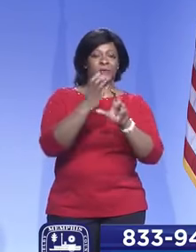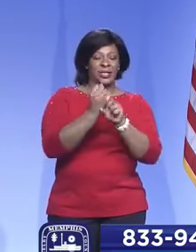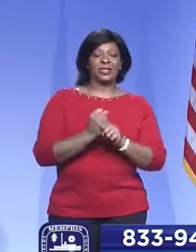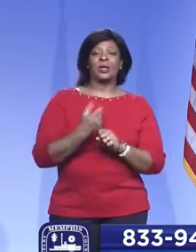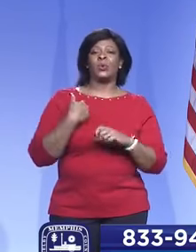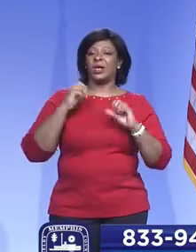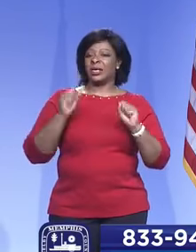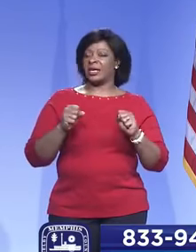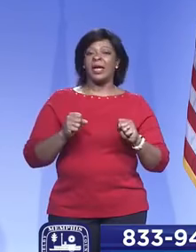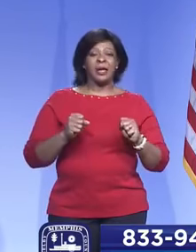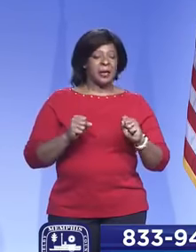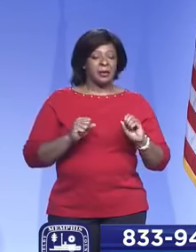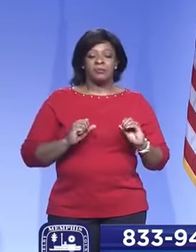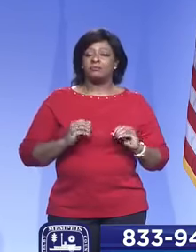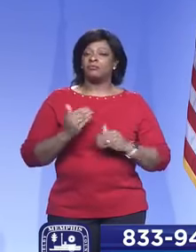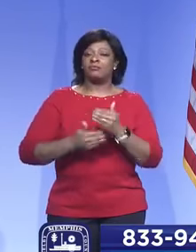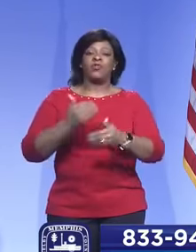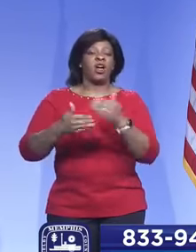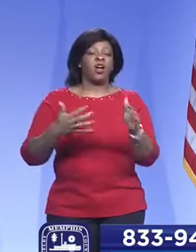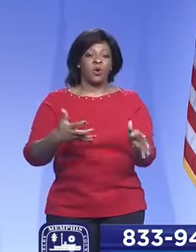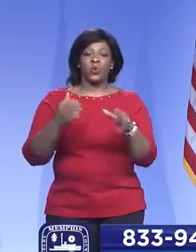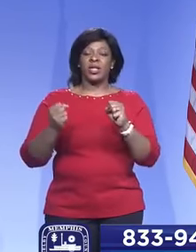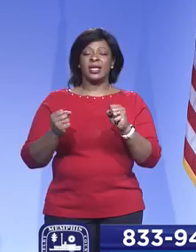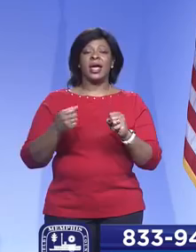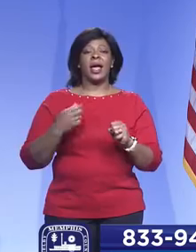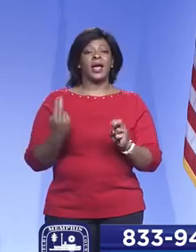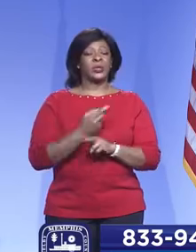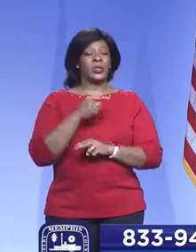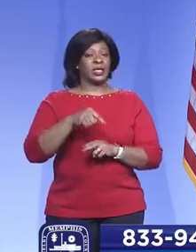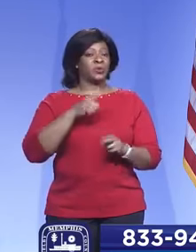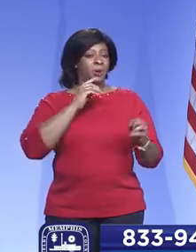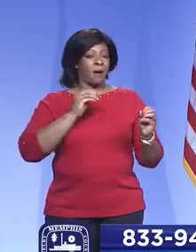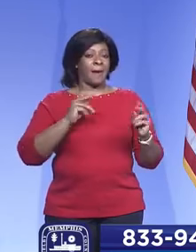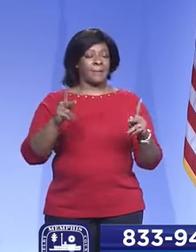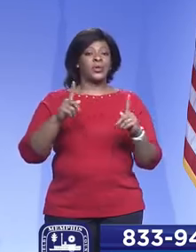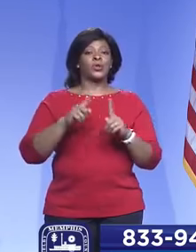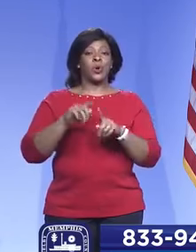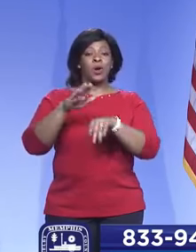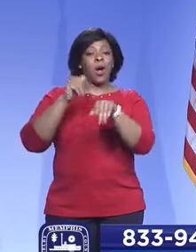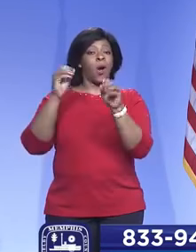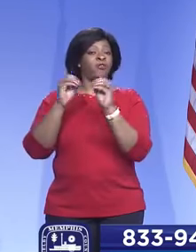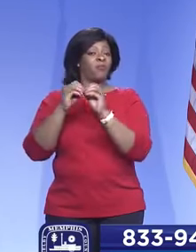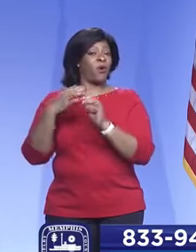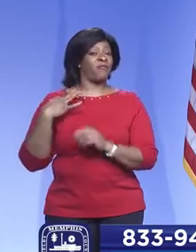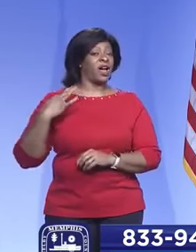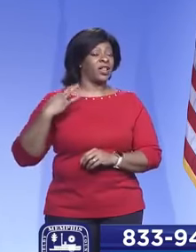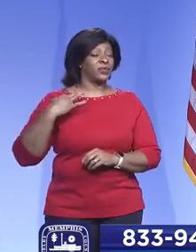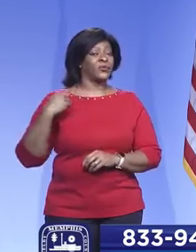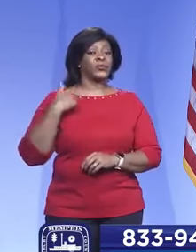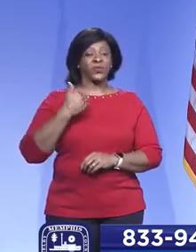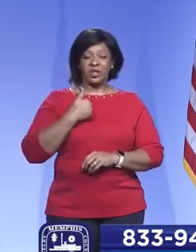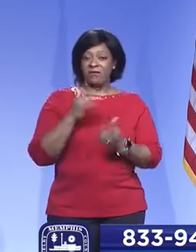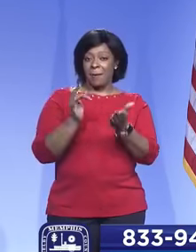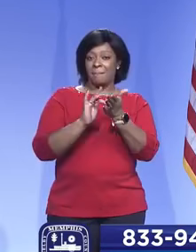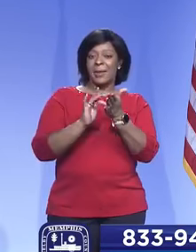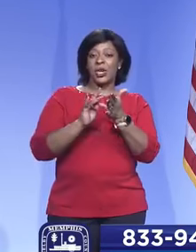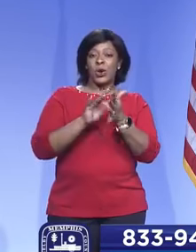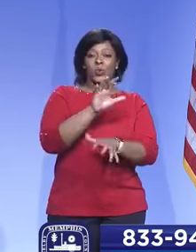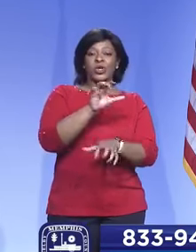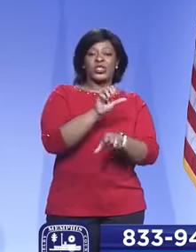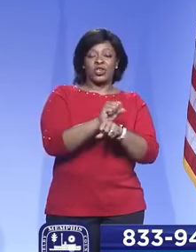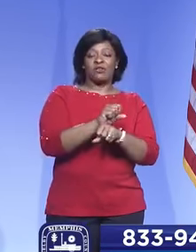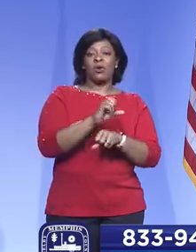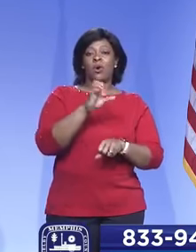We can mobilize very quickly. I will use this as an opportunity to call for volunteers. So we do have a medical reserve